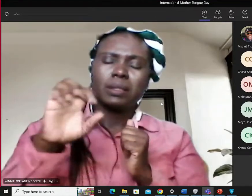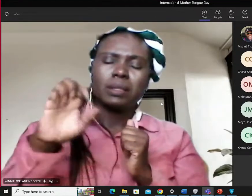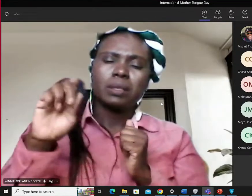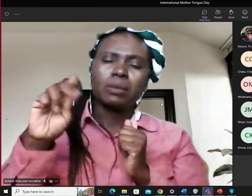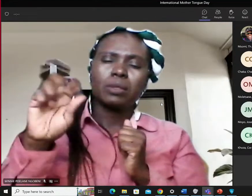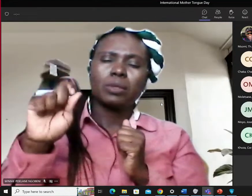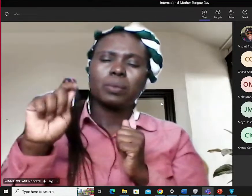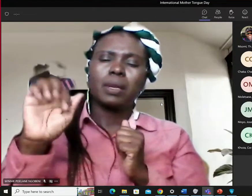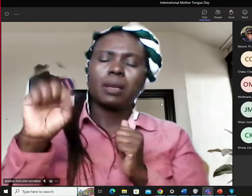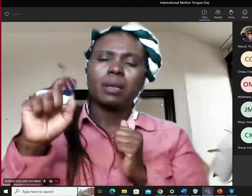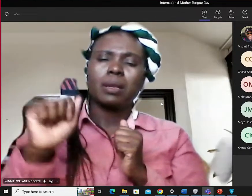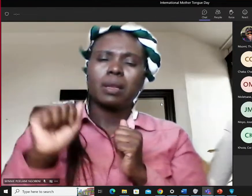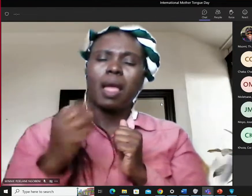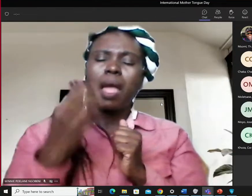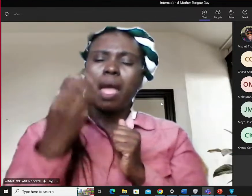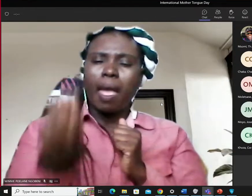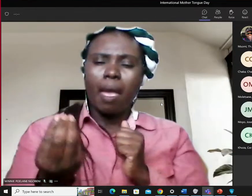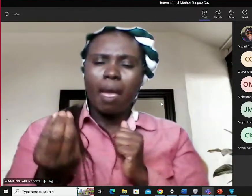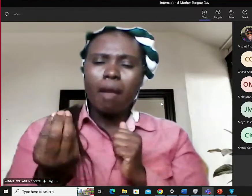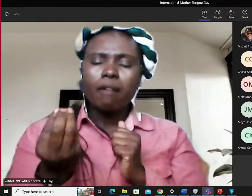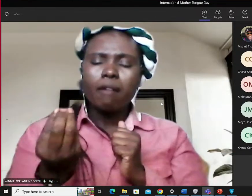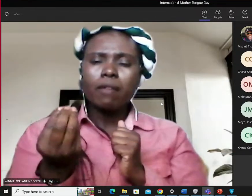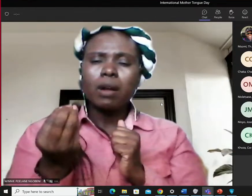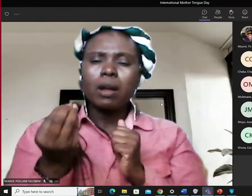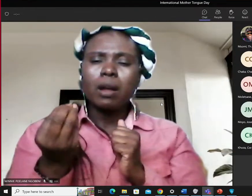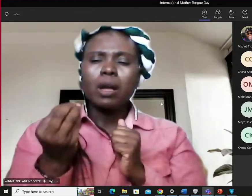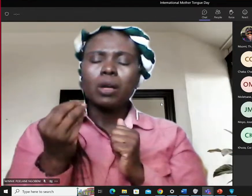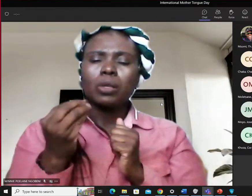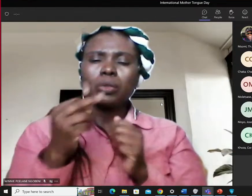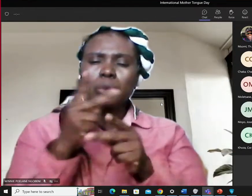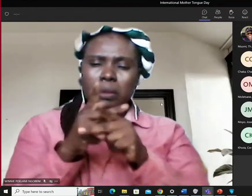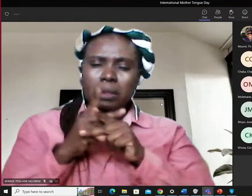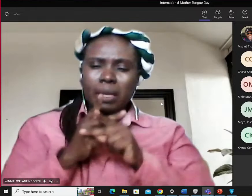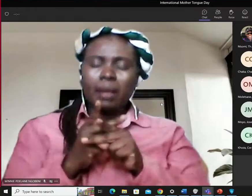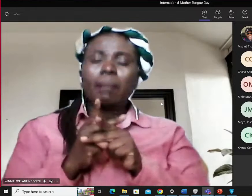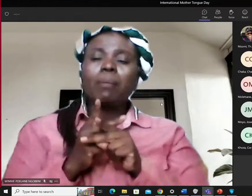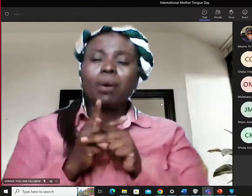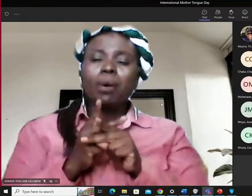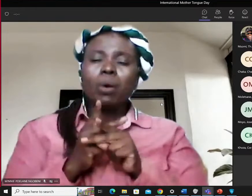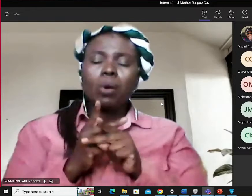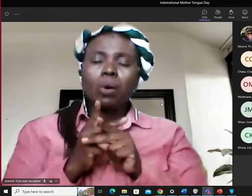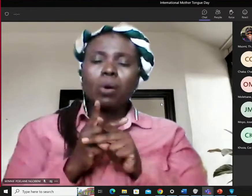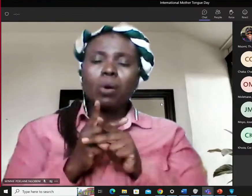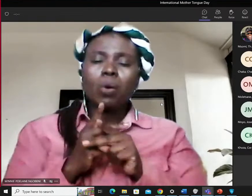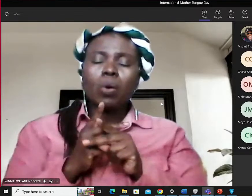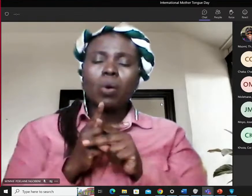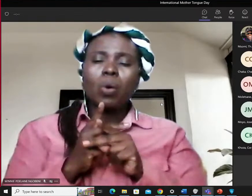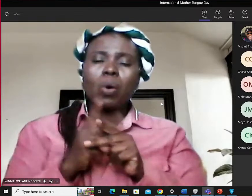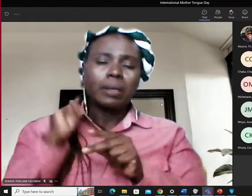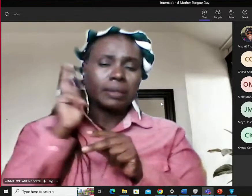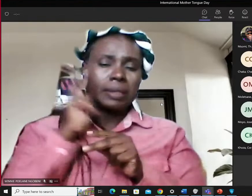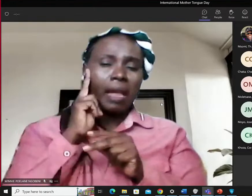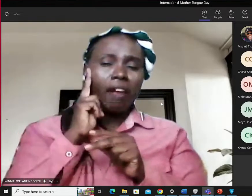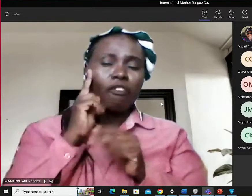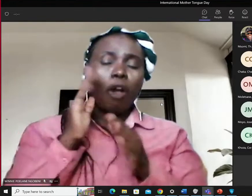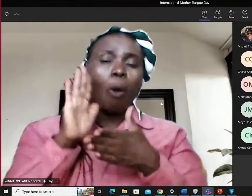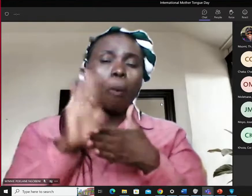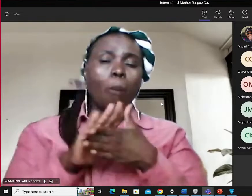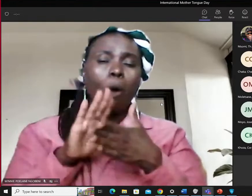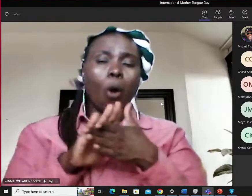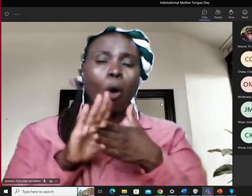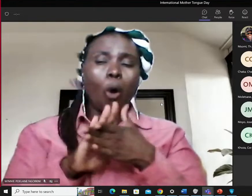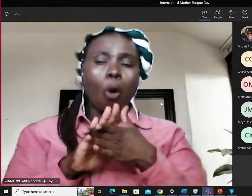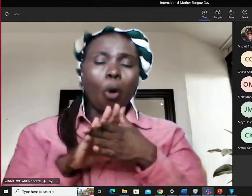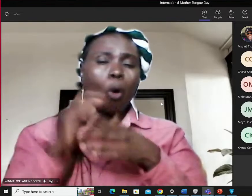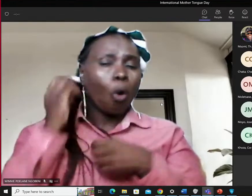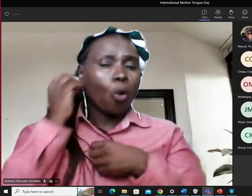over signs to restore the deaf mute to society and give him more perfect knowledge of